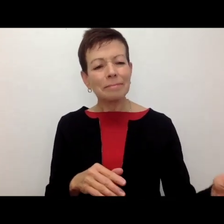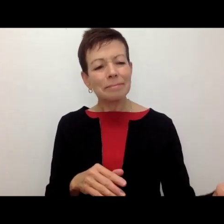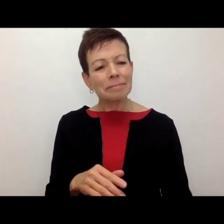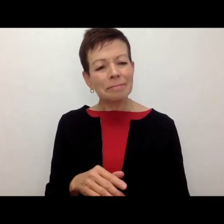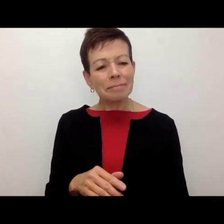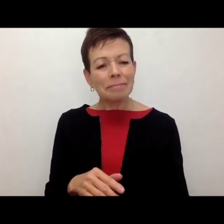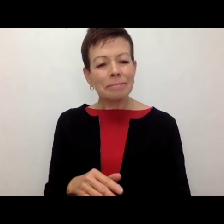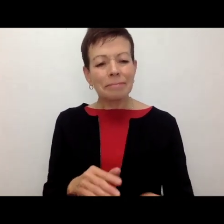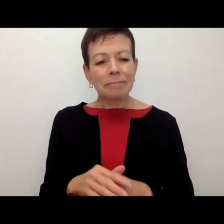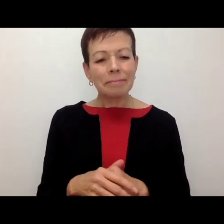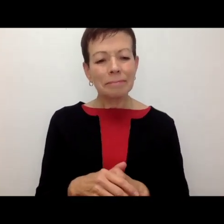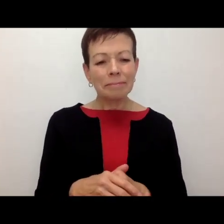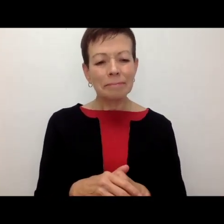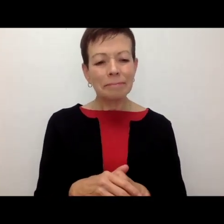interpreting.